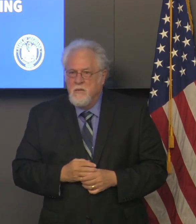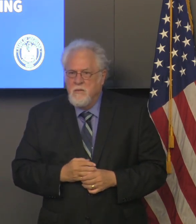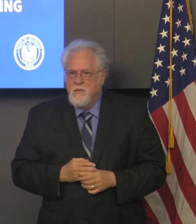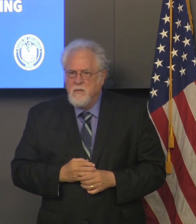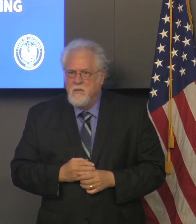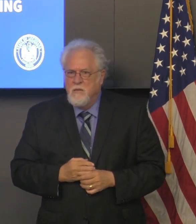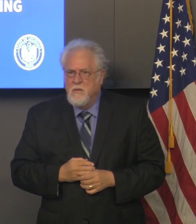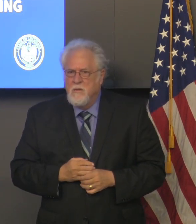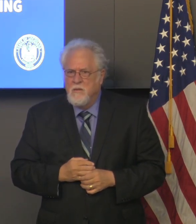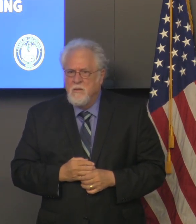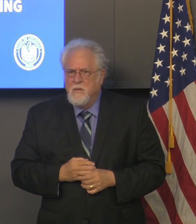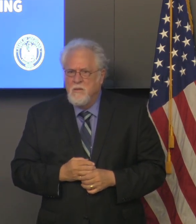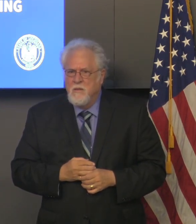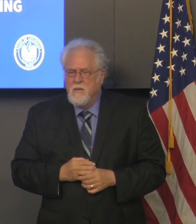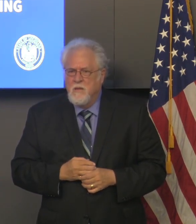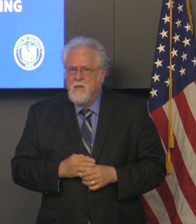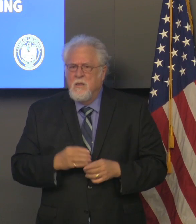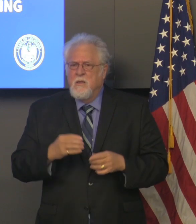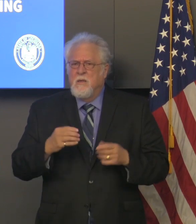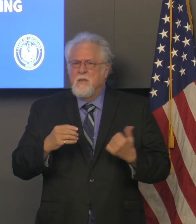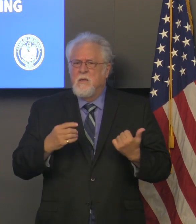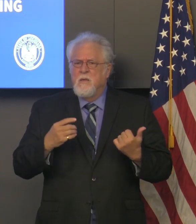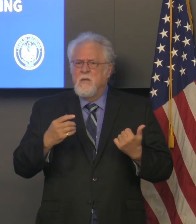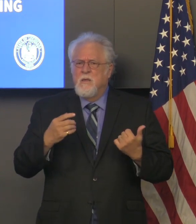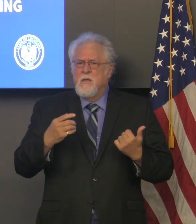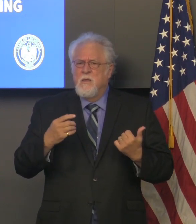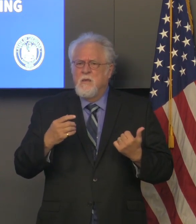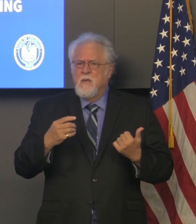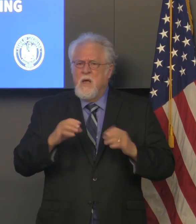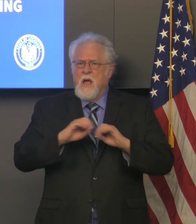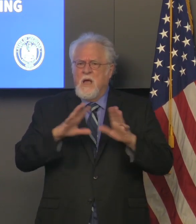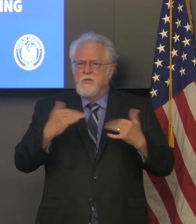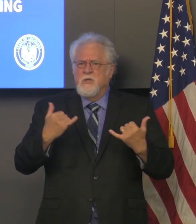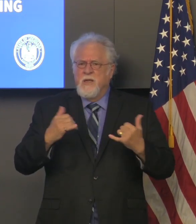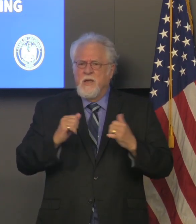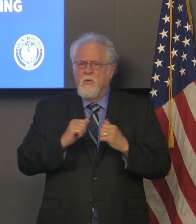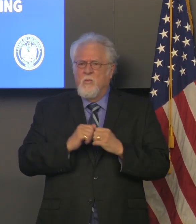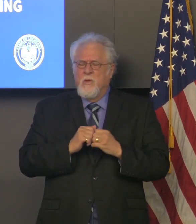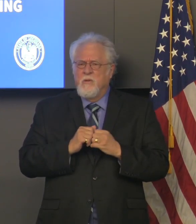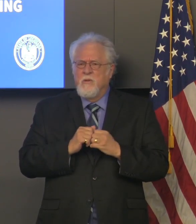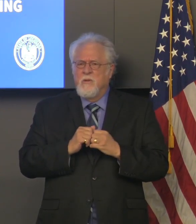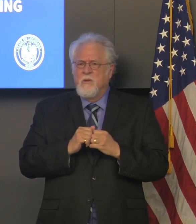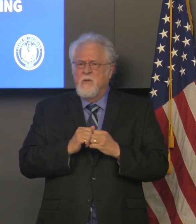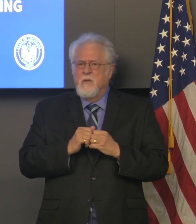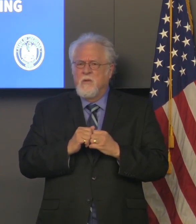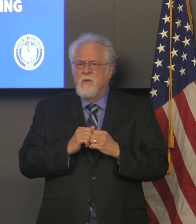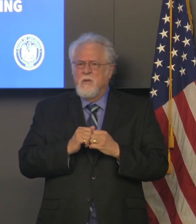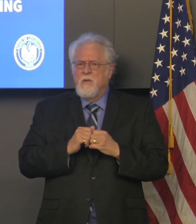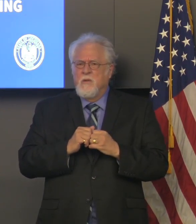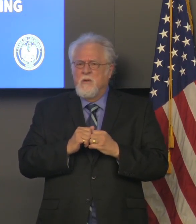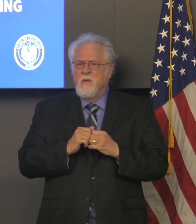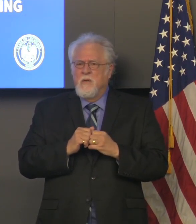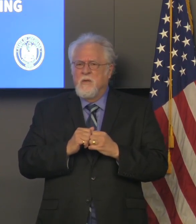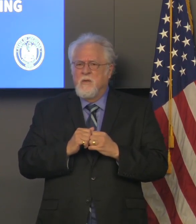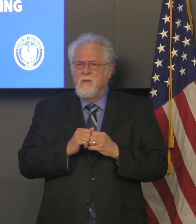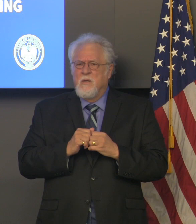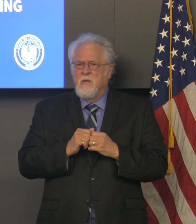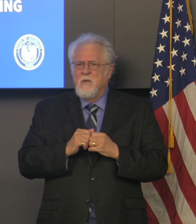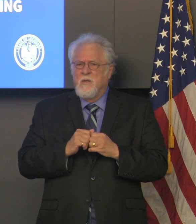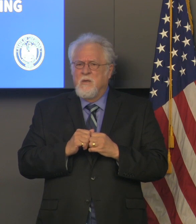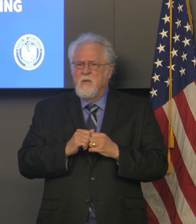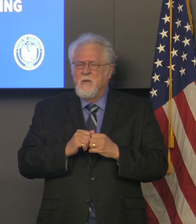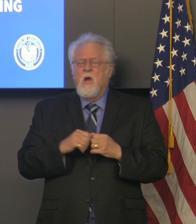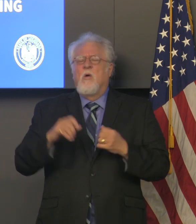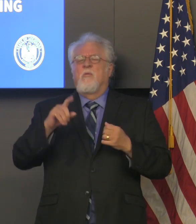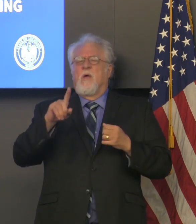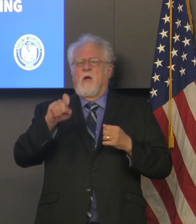Wanted to see more of what you make of it. Obviously, this today with the 1,125, the lowest amount we've seen Yeah. in